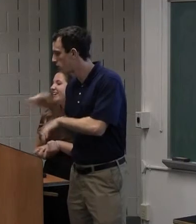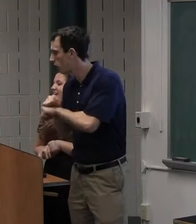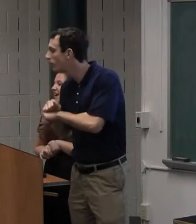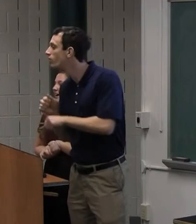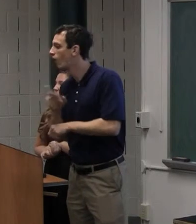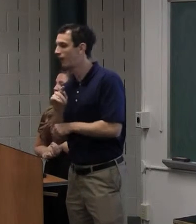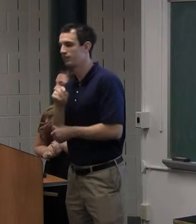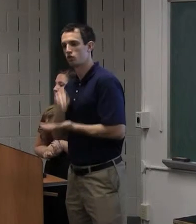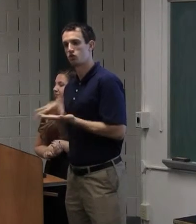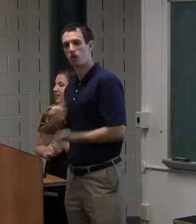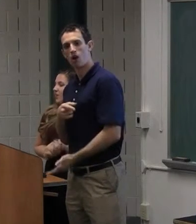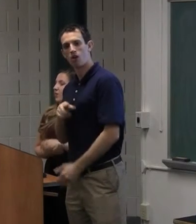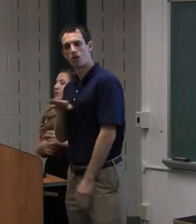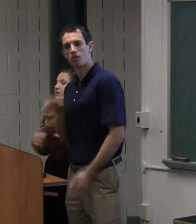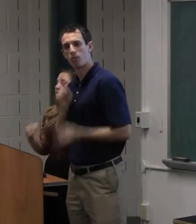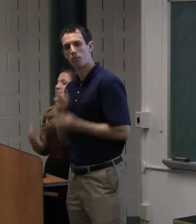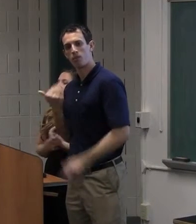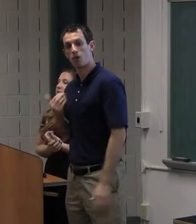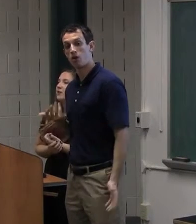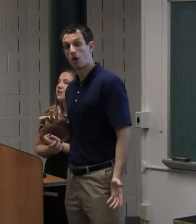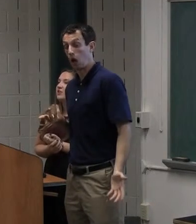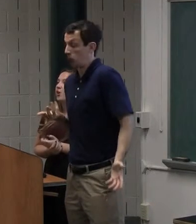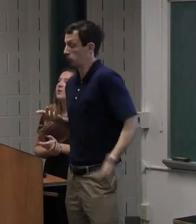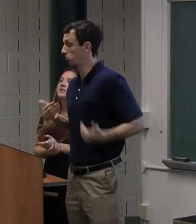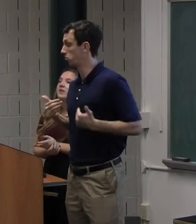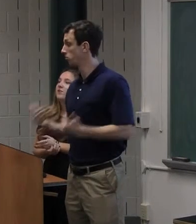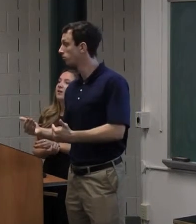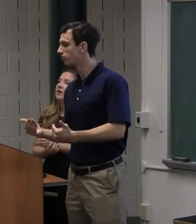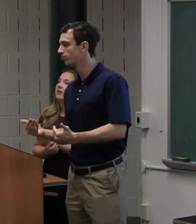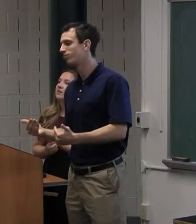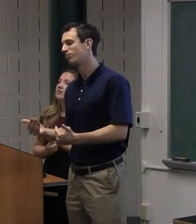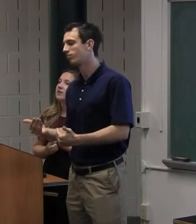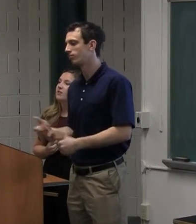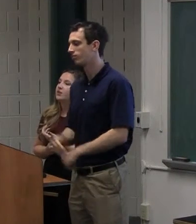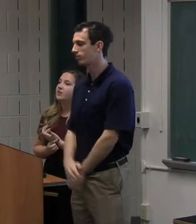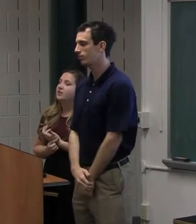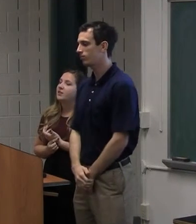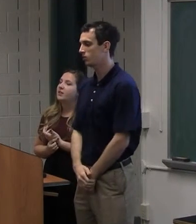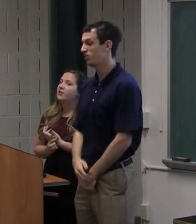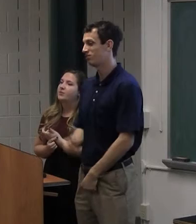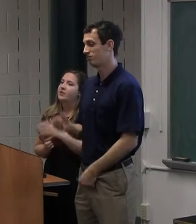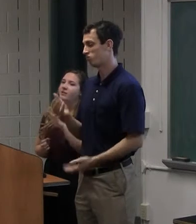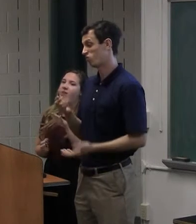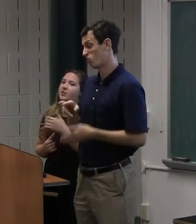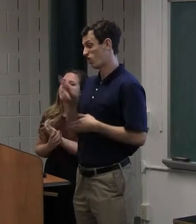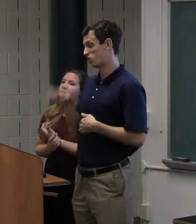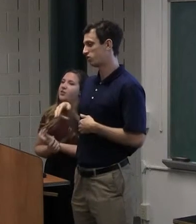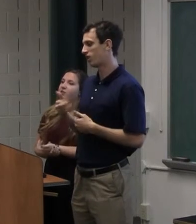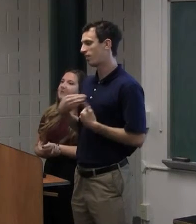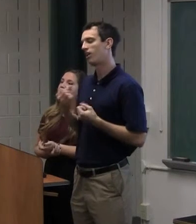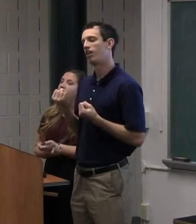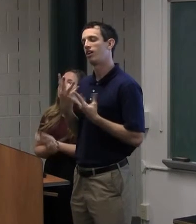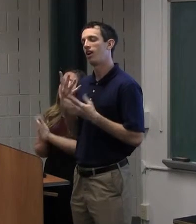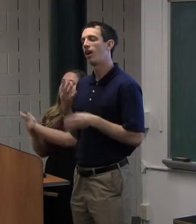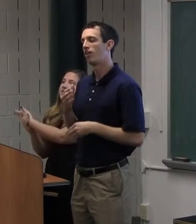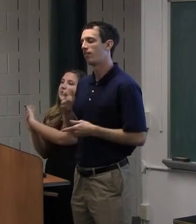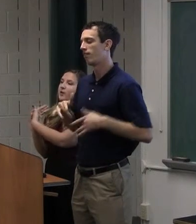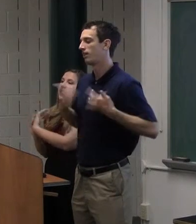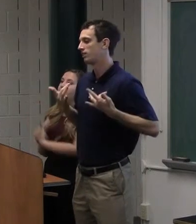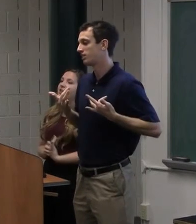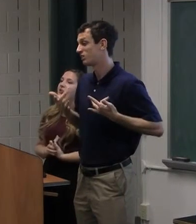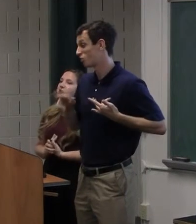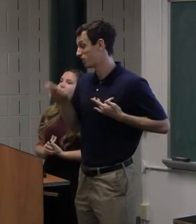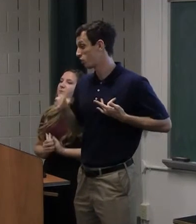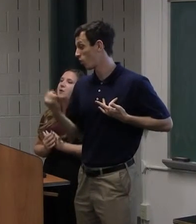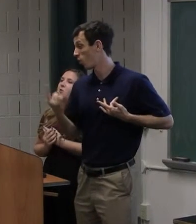together. Going to events in the community, there's always stuff going on in Rochester. I know we say Rochester's not the only deaf community, but if this is